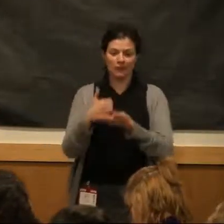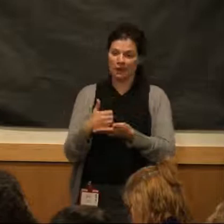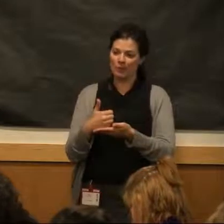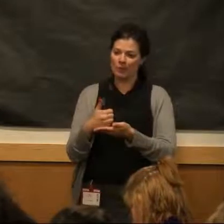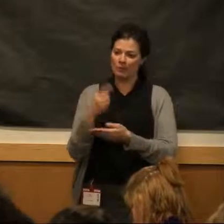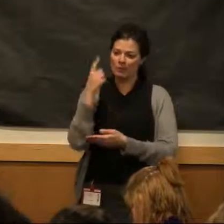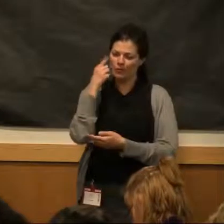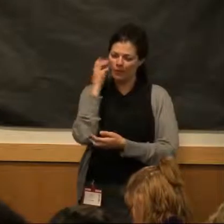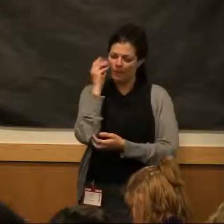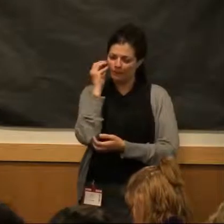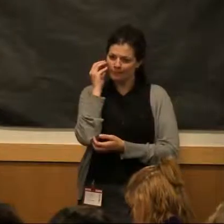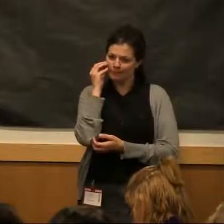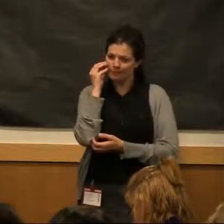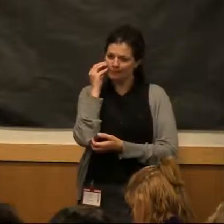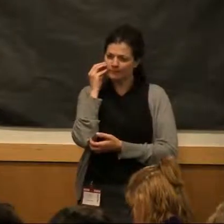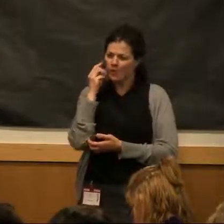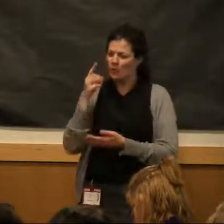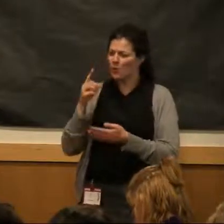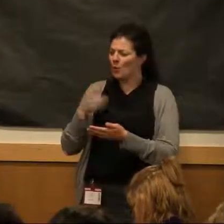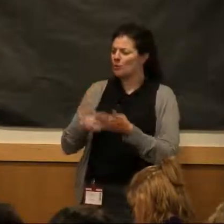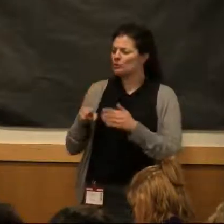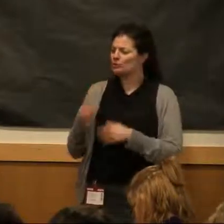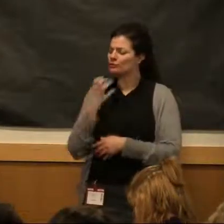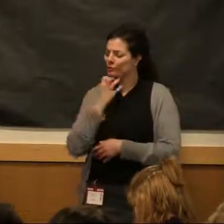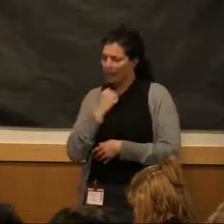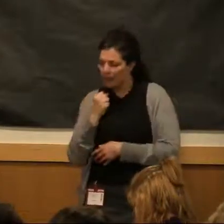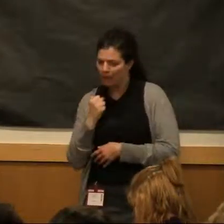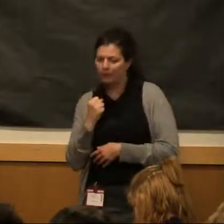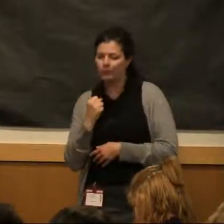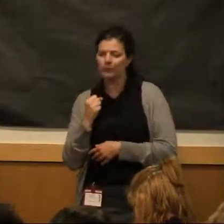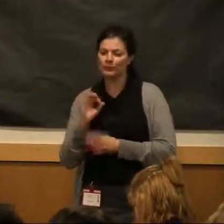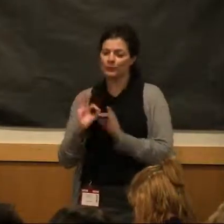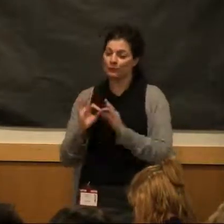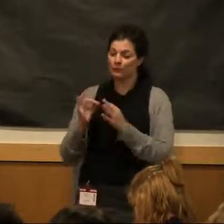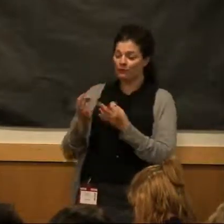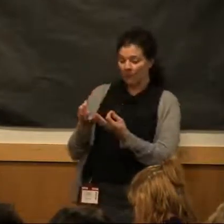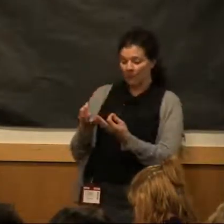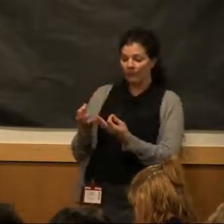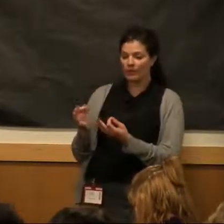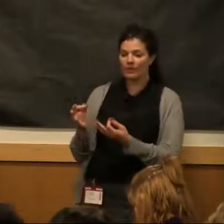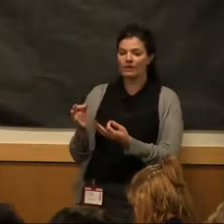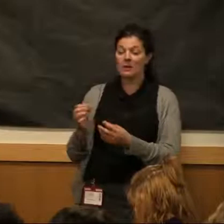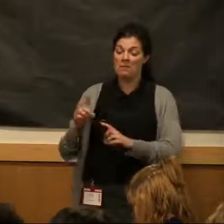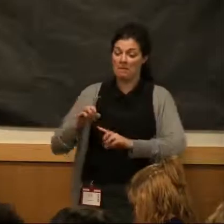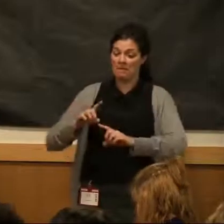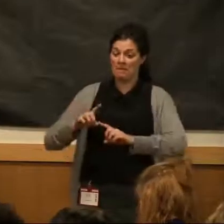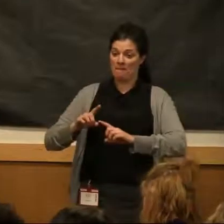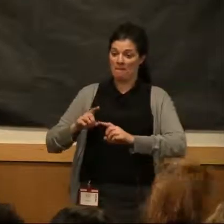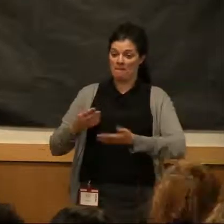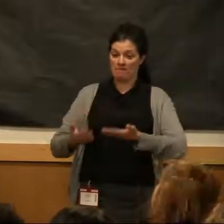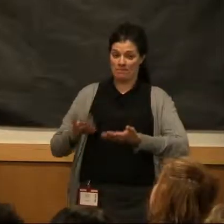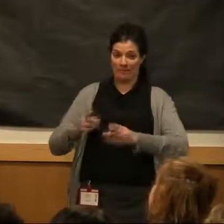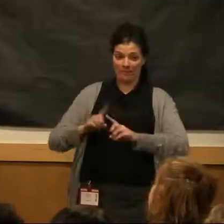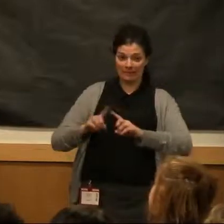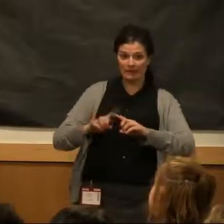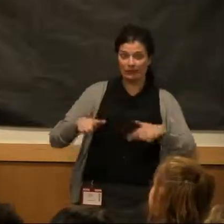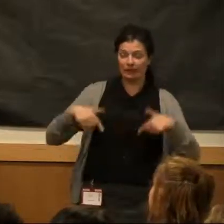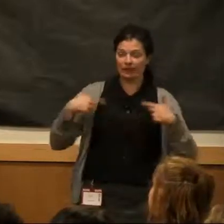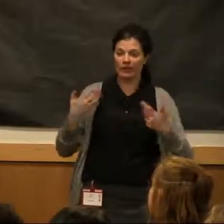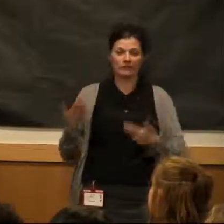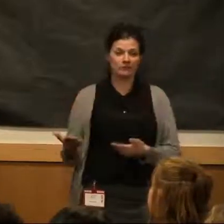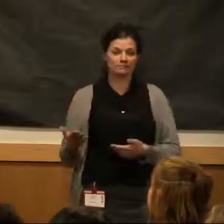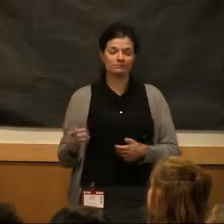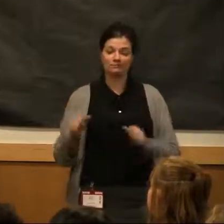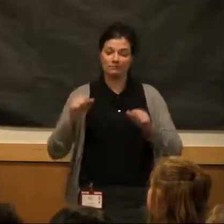of another person who hasn't been in their family and may differ from them quite significantly. So being able to learn how to talk about conflict